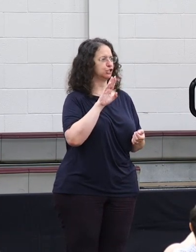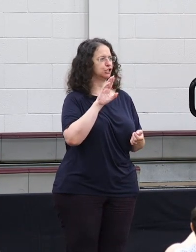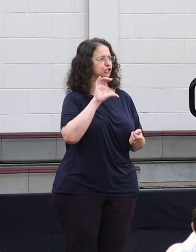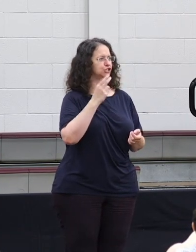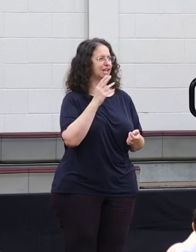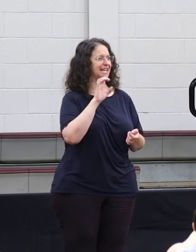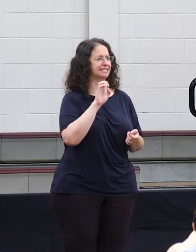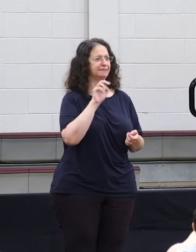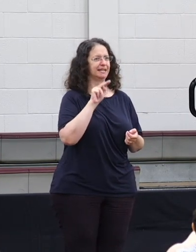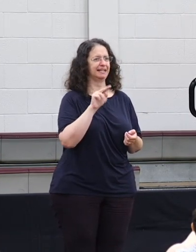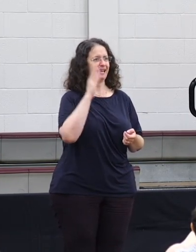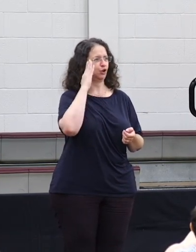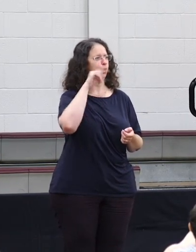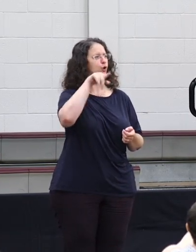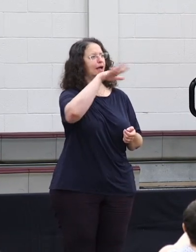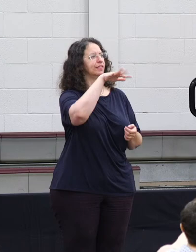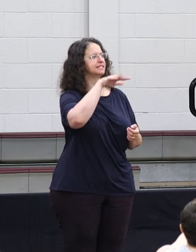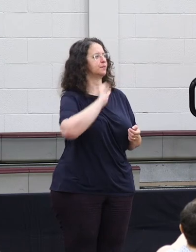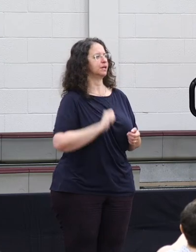there somewhere.